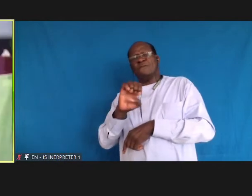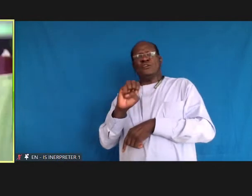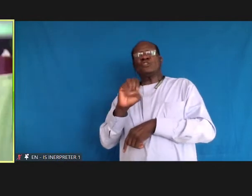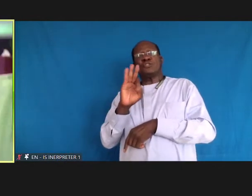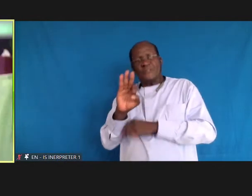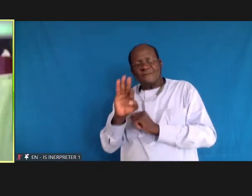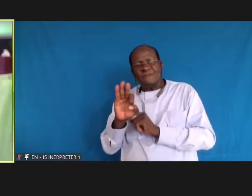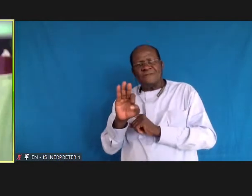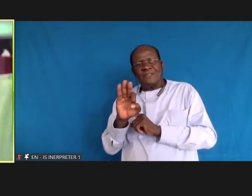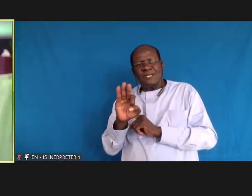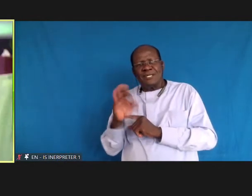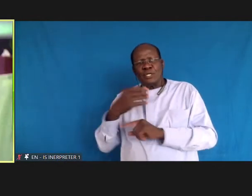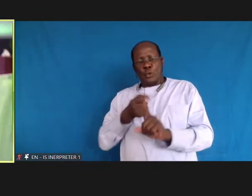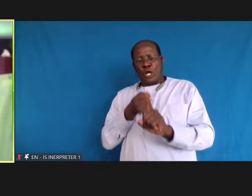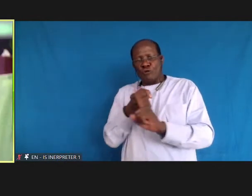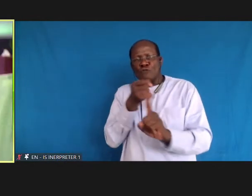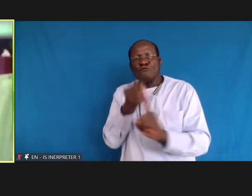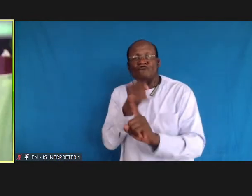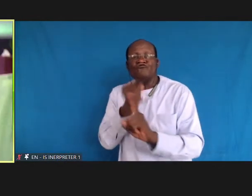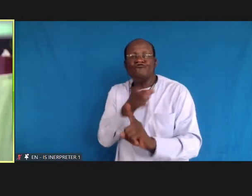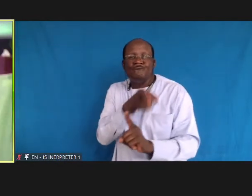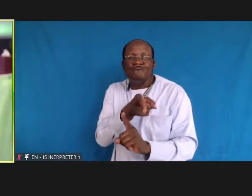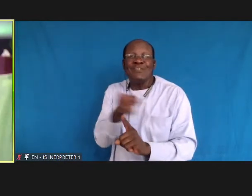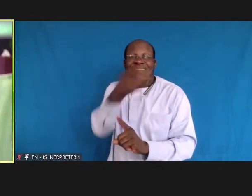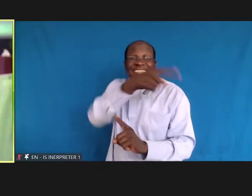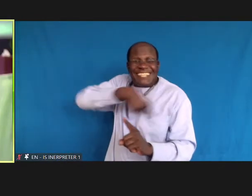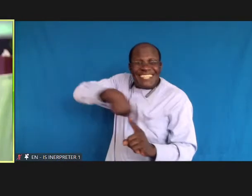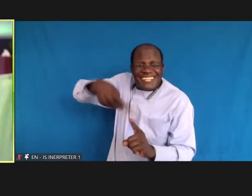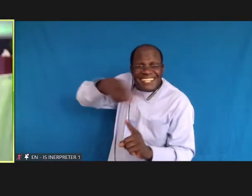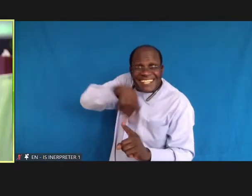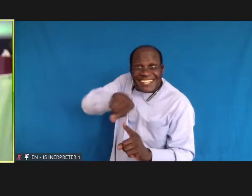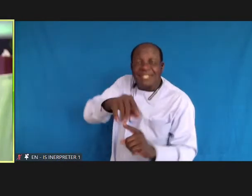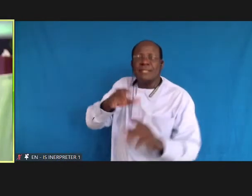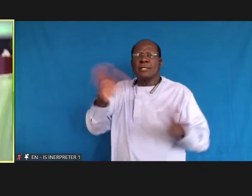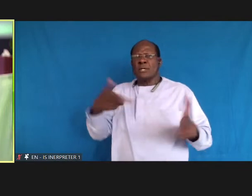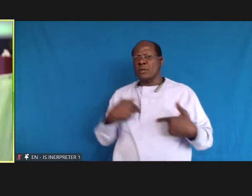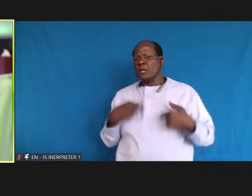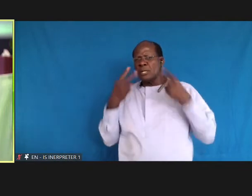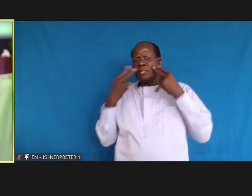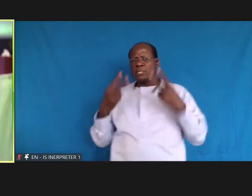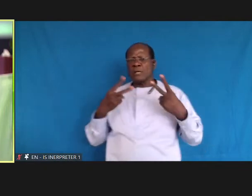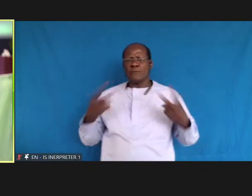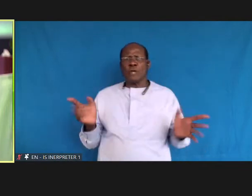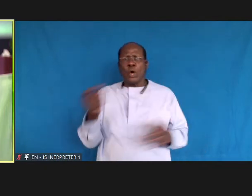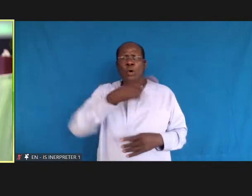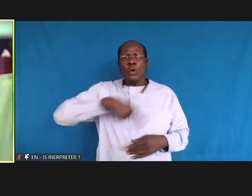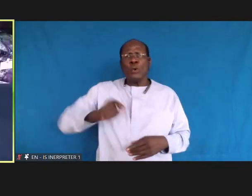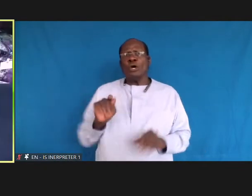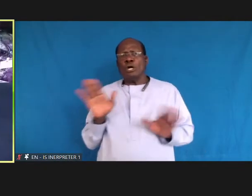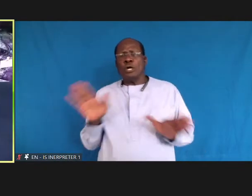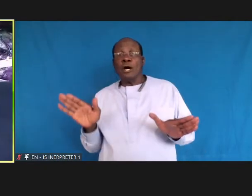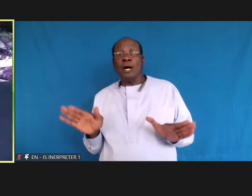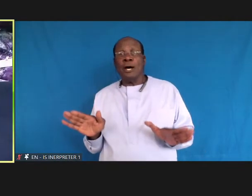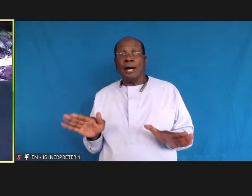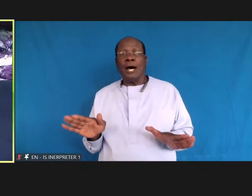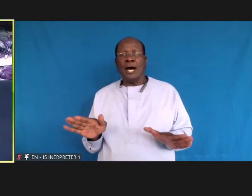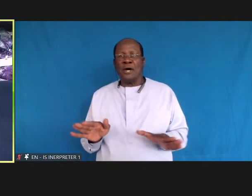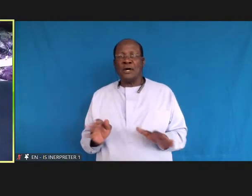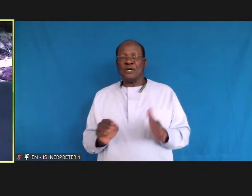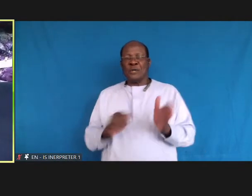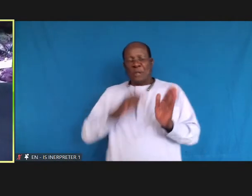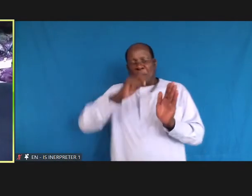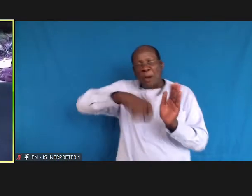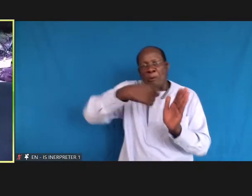the advocacy project, and then there was something that we also did. We made them own that project. That is a sense of